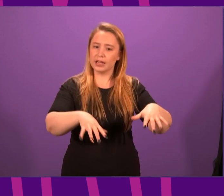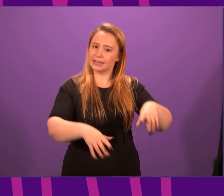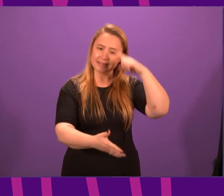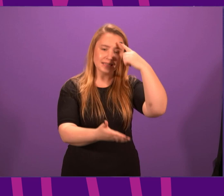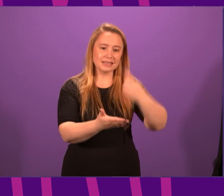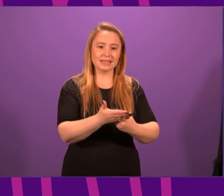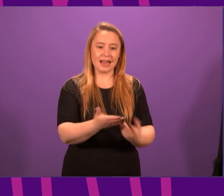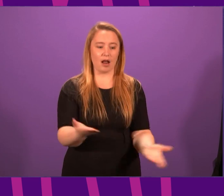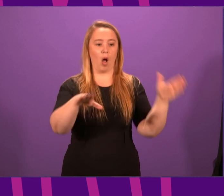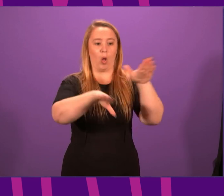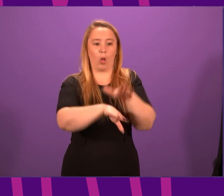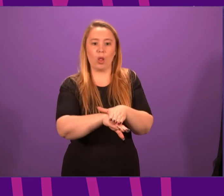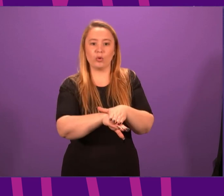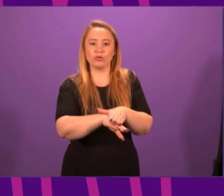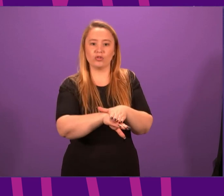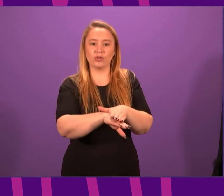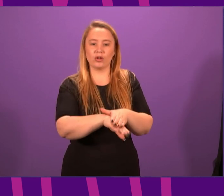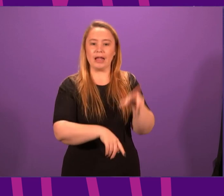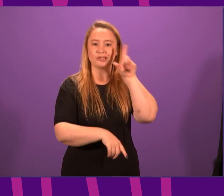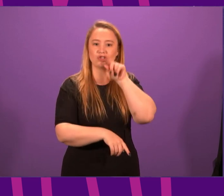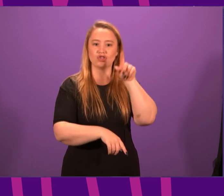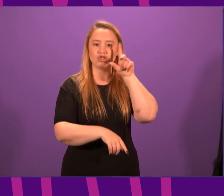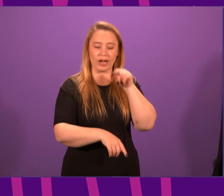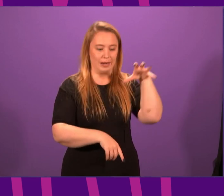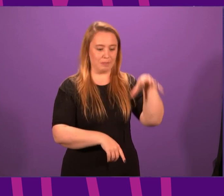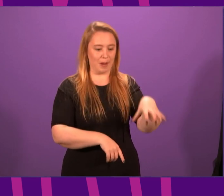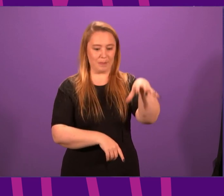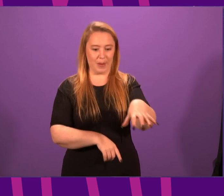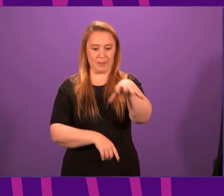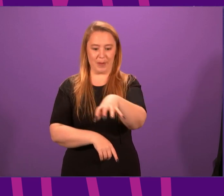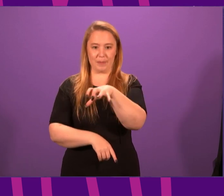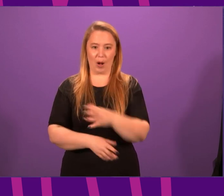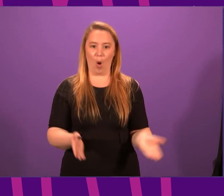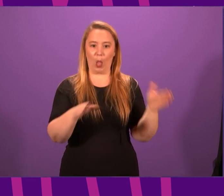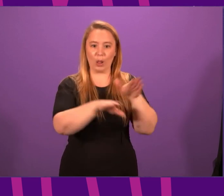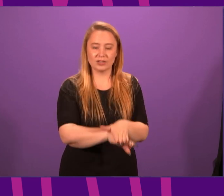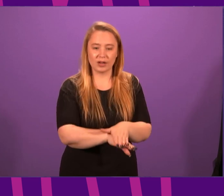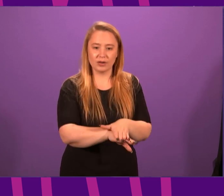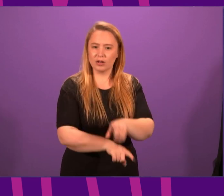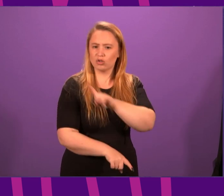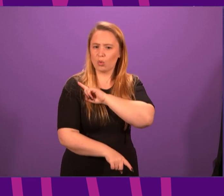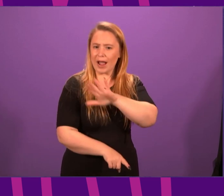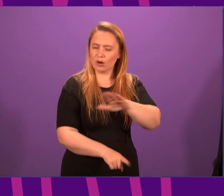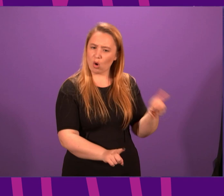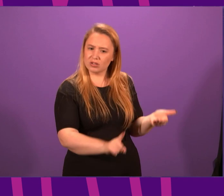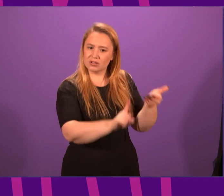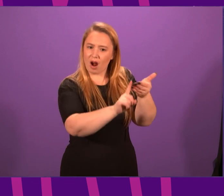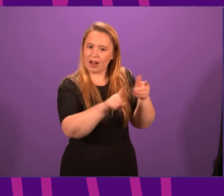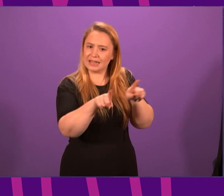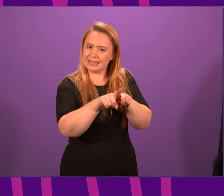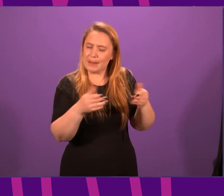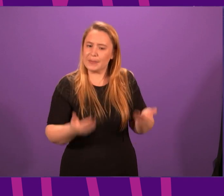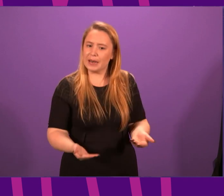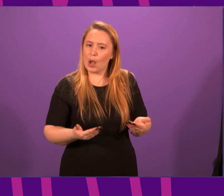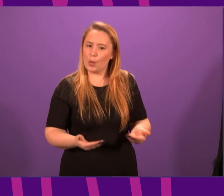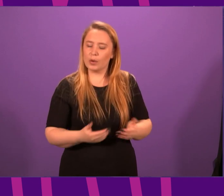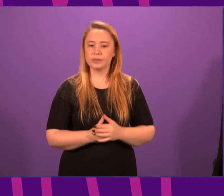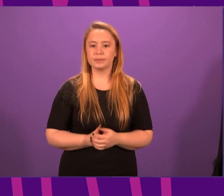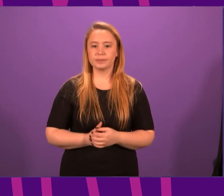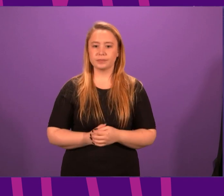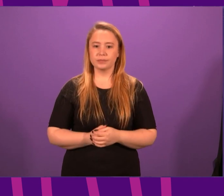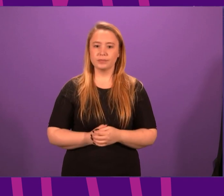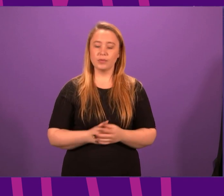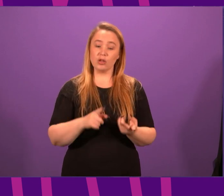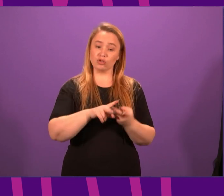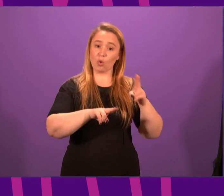it wasn't decided to close every other chicken plant in the country. So why can't we have a targeted approach to those who comply with the